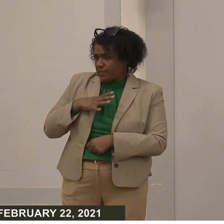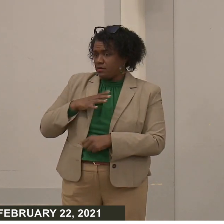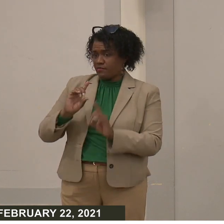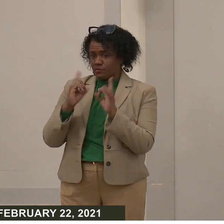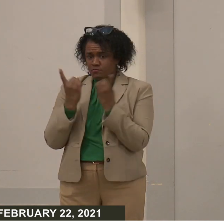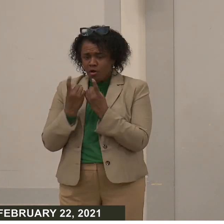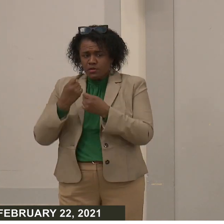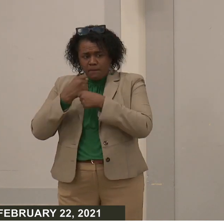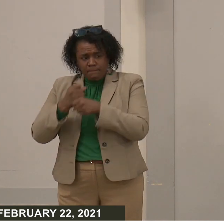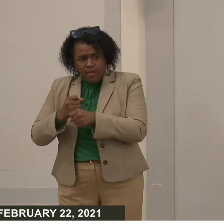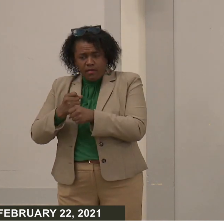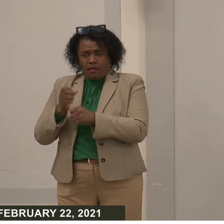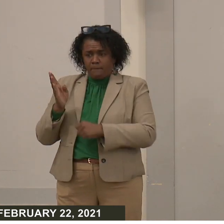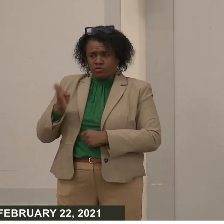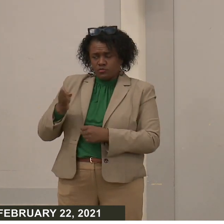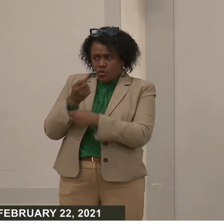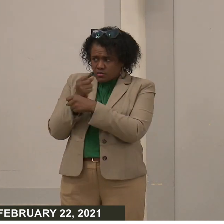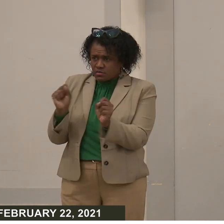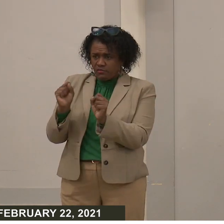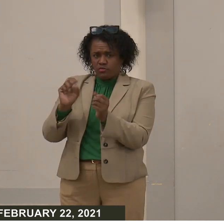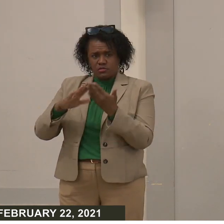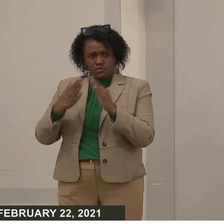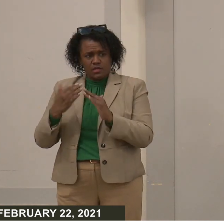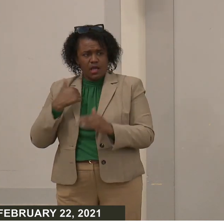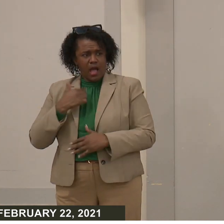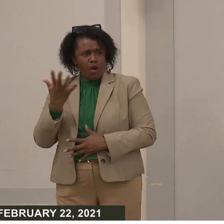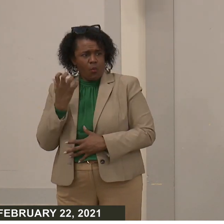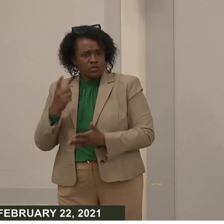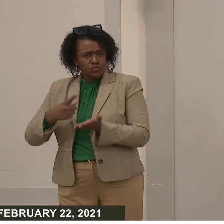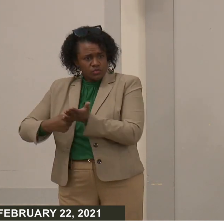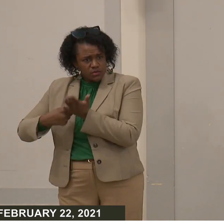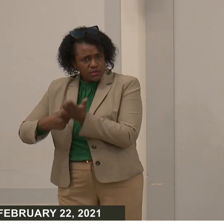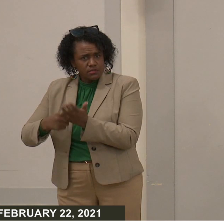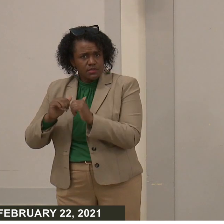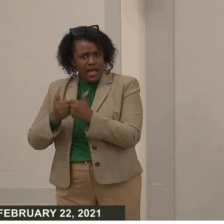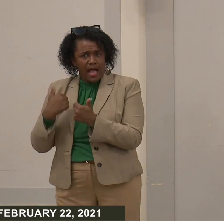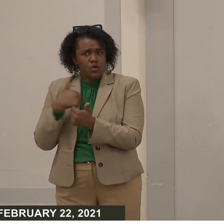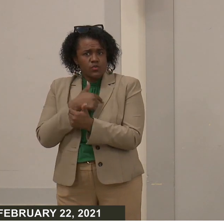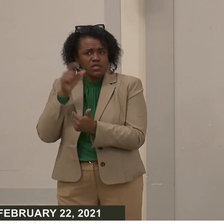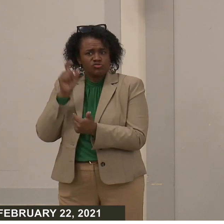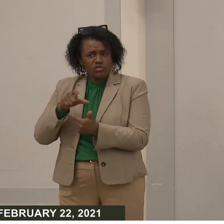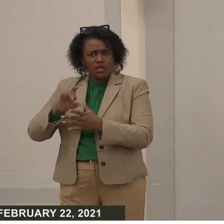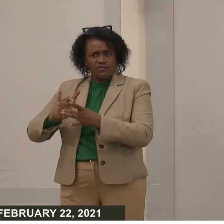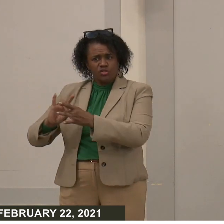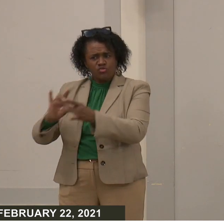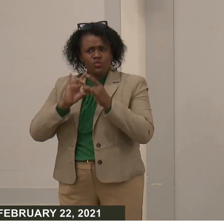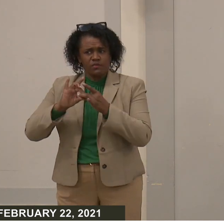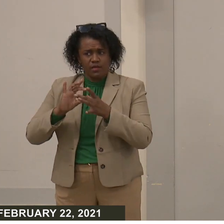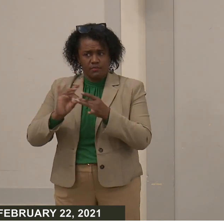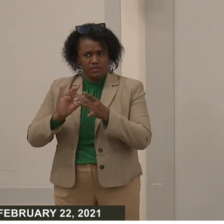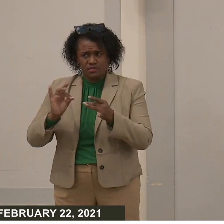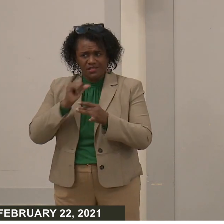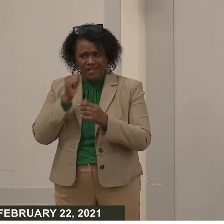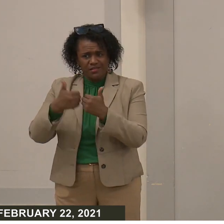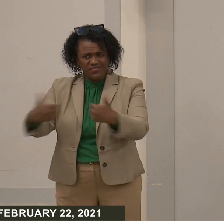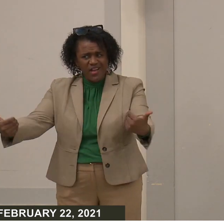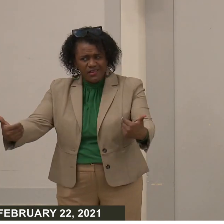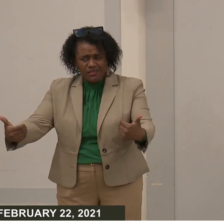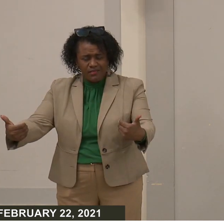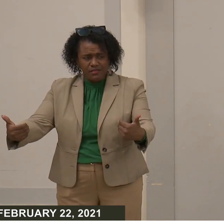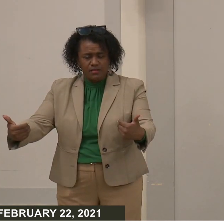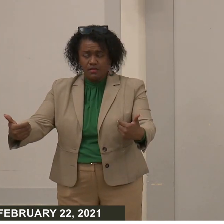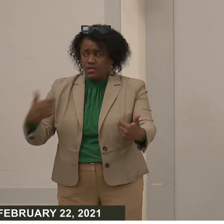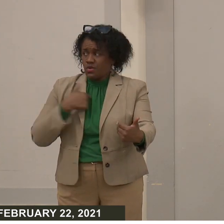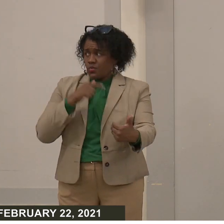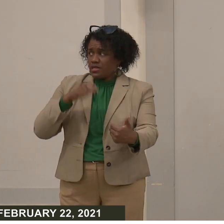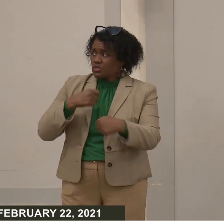Baltimore a safer city. And I want to talk about how we should have unifying messaging, not dividing messaging,